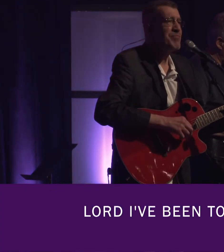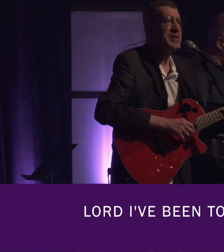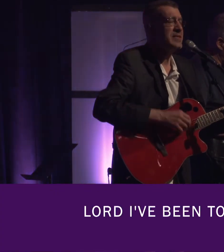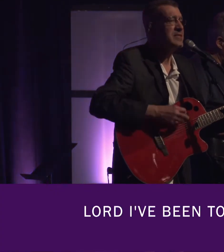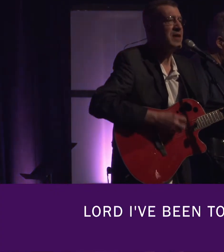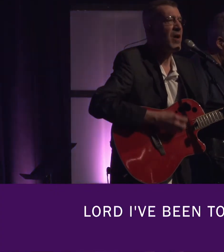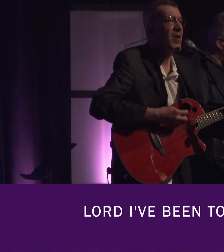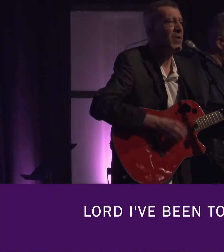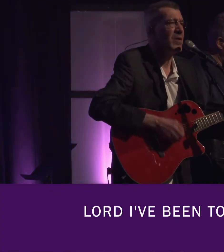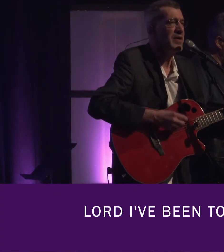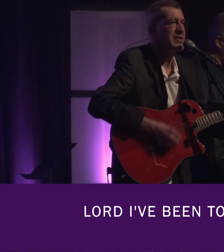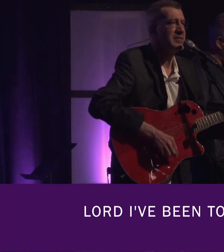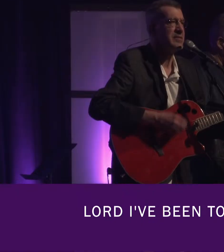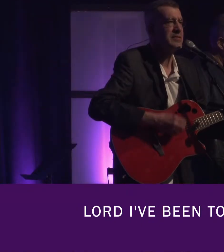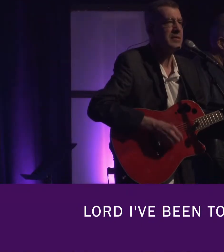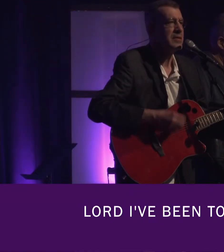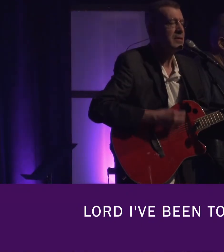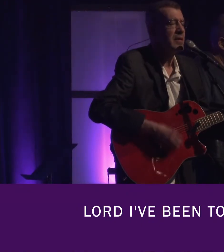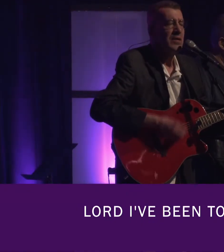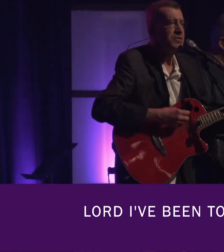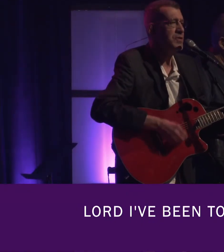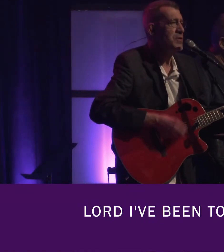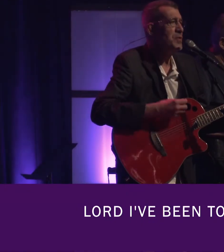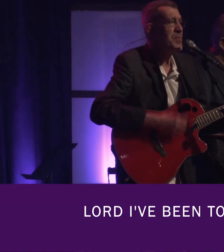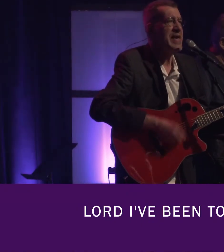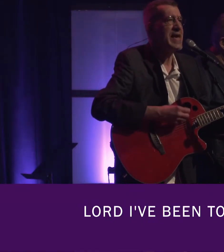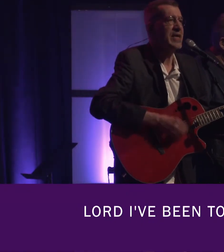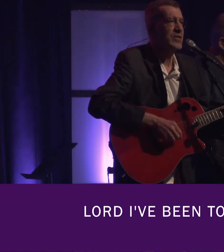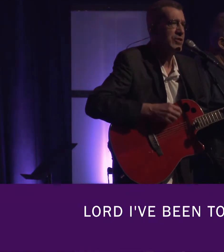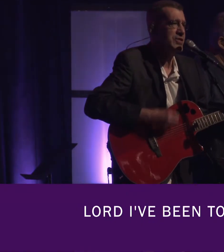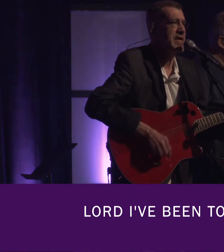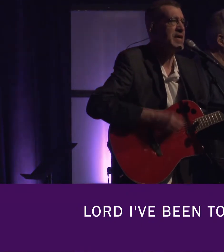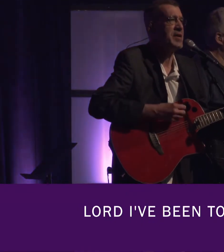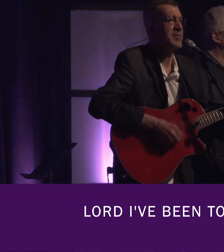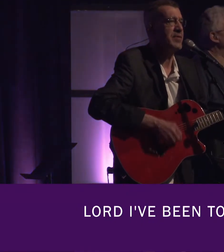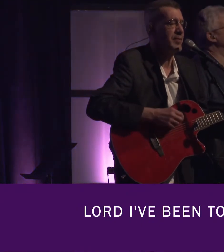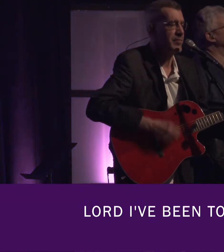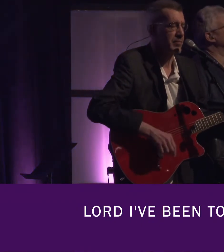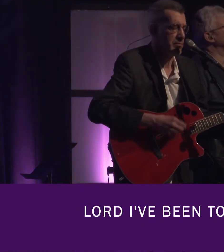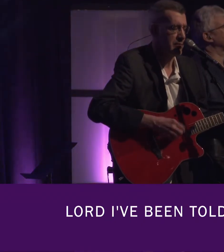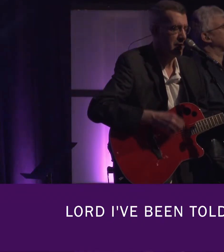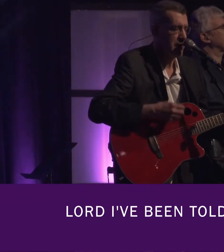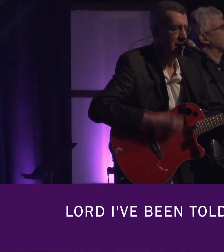Lord, I've been told to be ashamed.